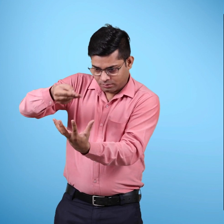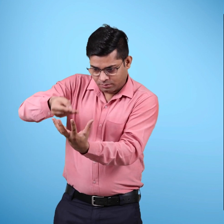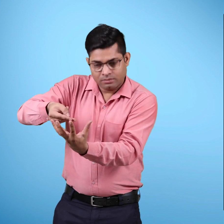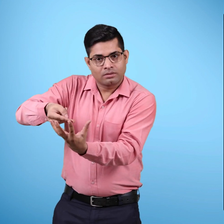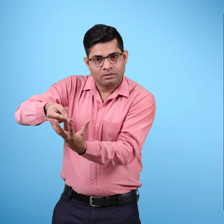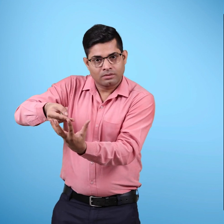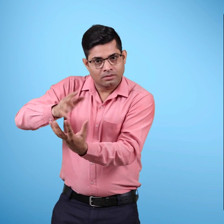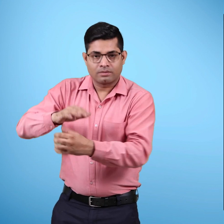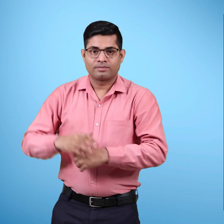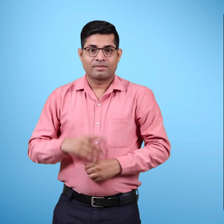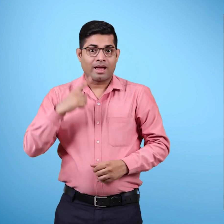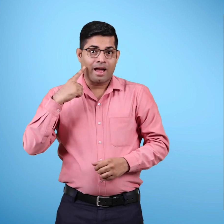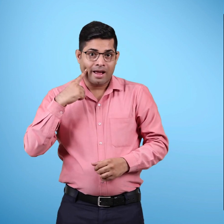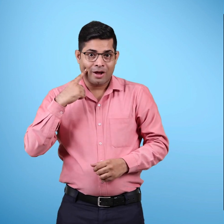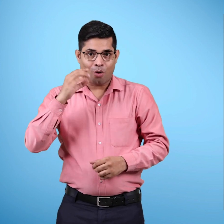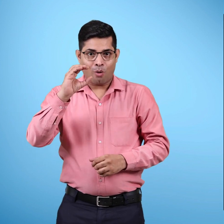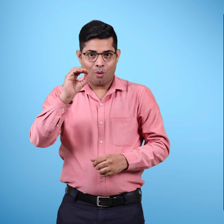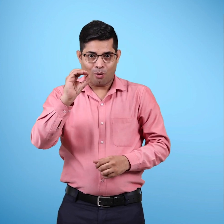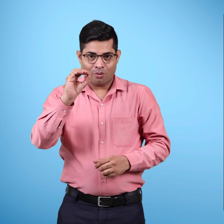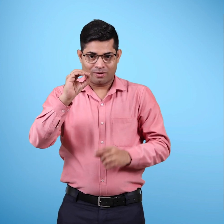Place it on a watch glass